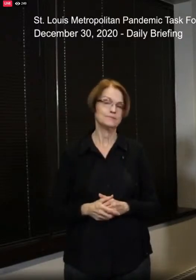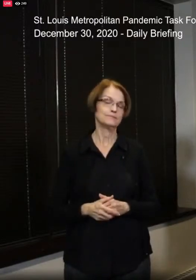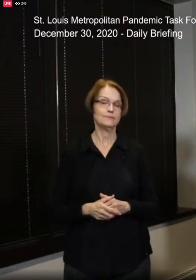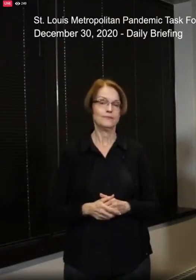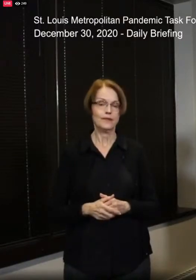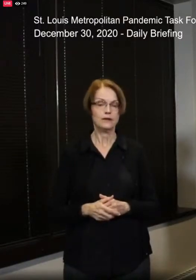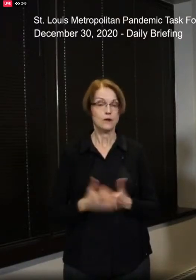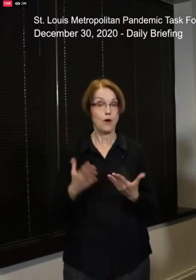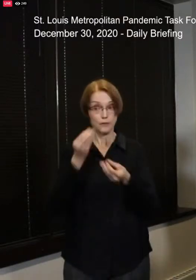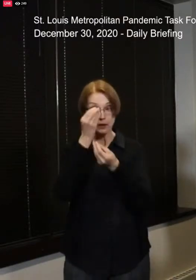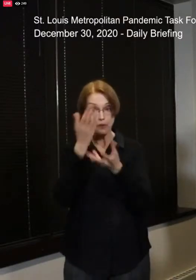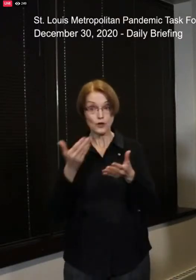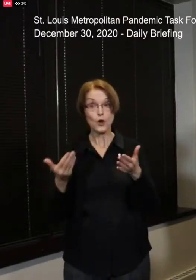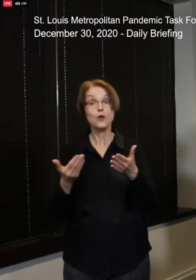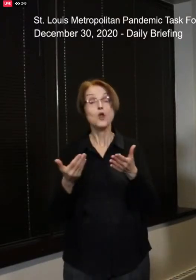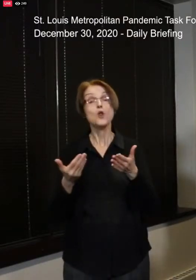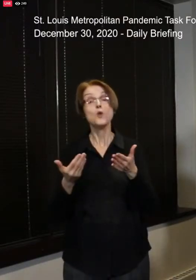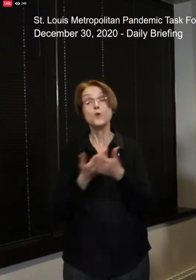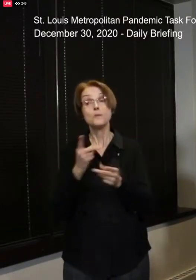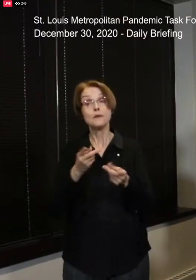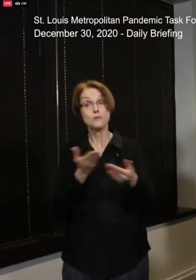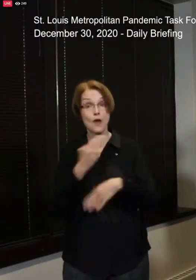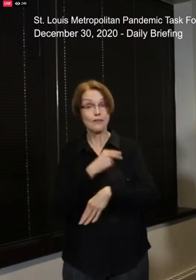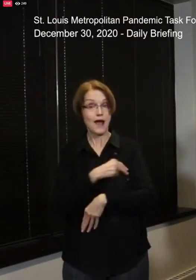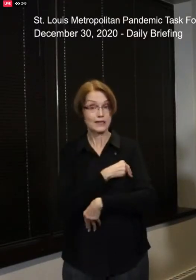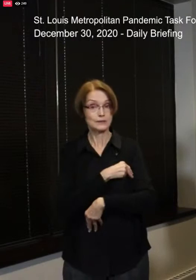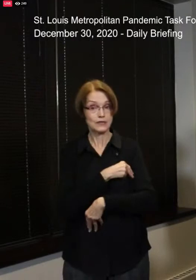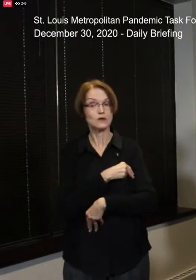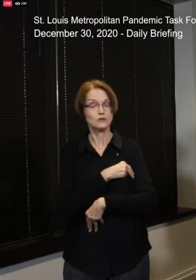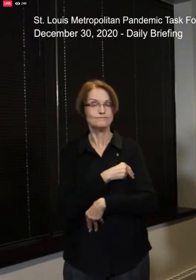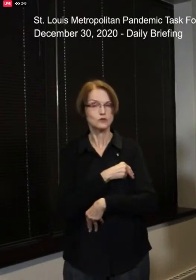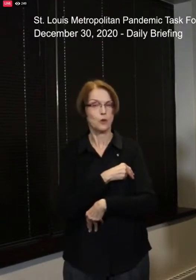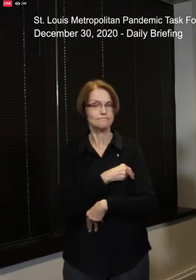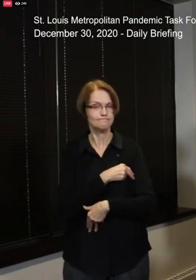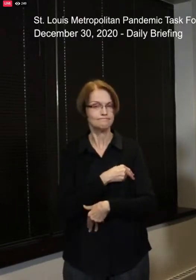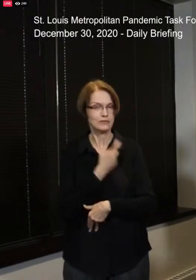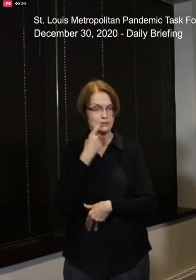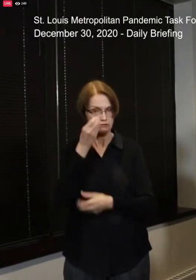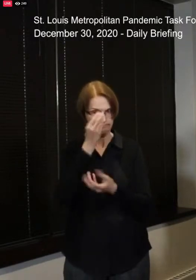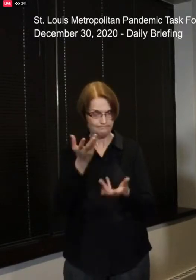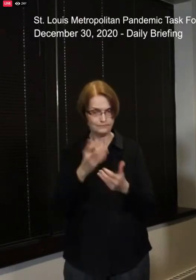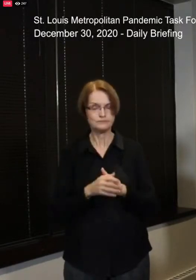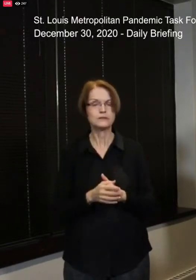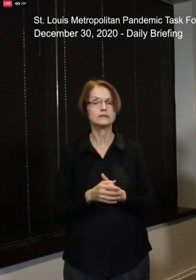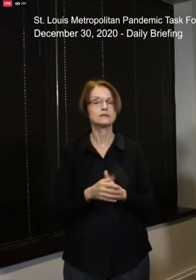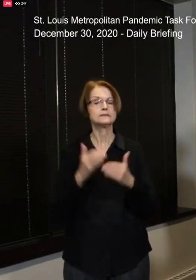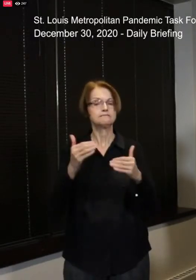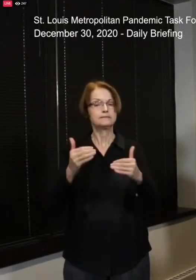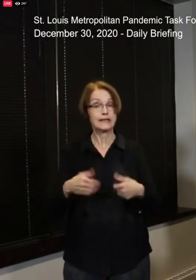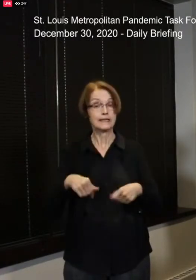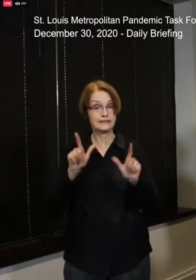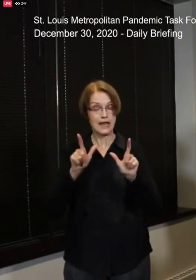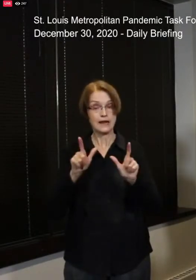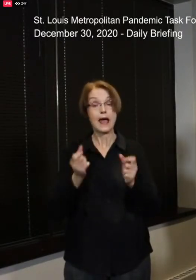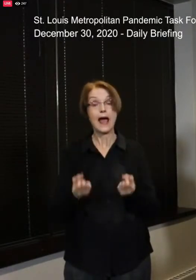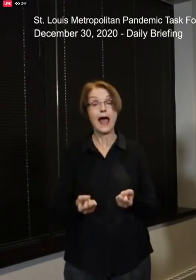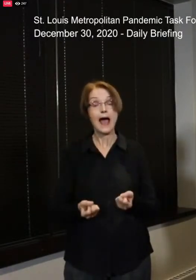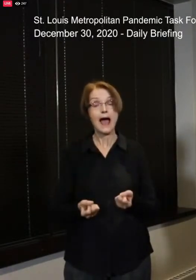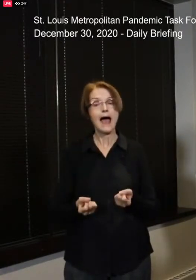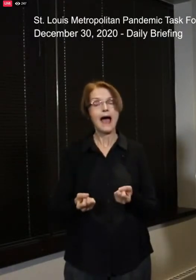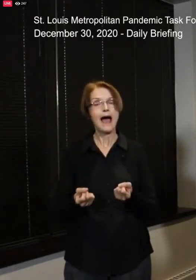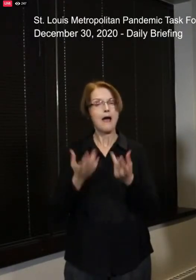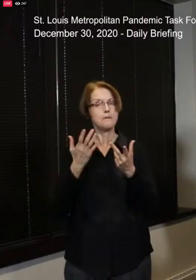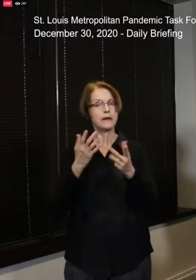We've already reported on our new admissions, so I'm not going to spend any time on this slide. Our prevalence of reported cases, so again, this